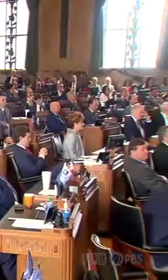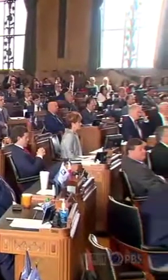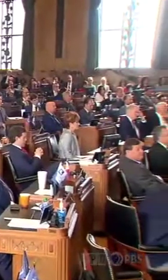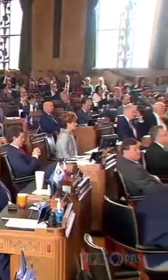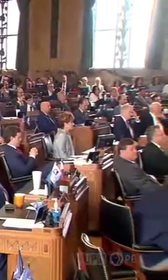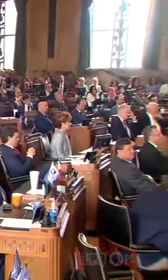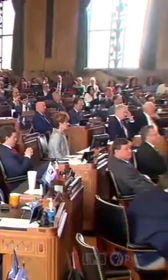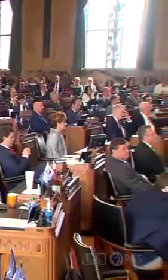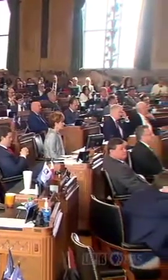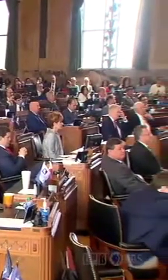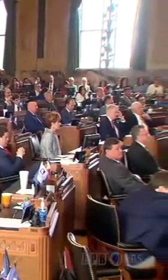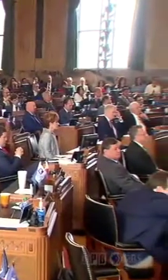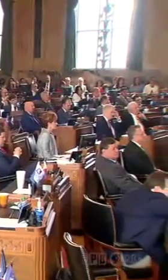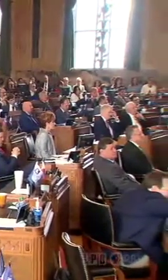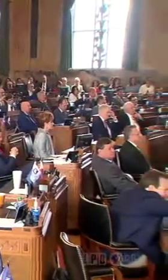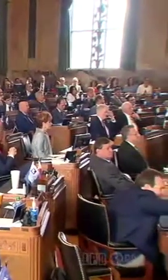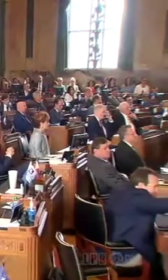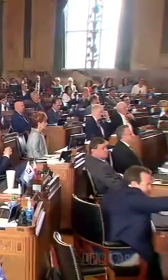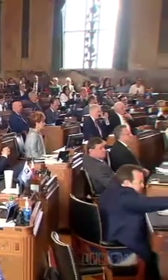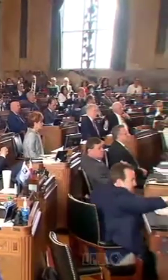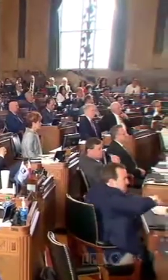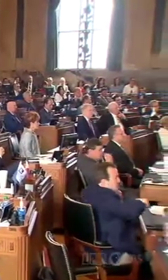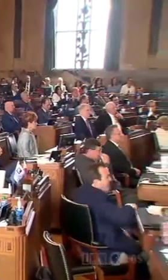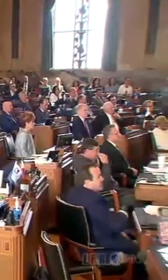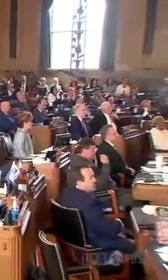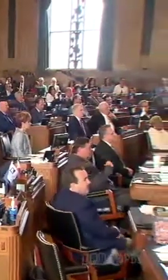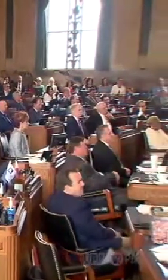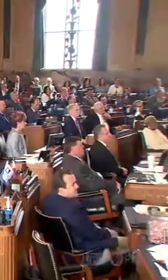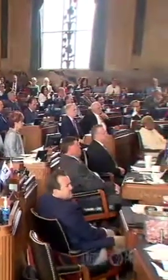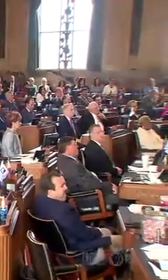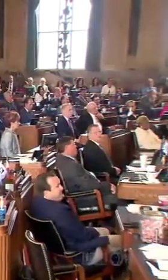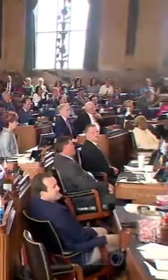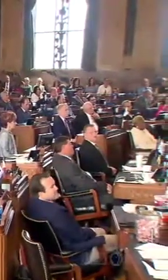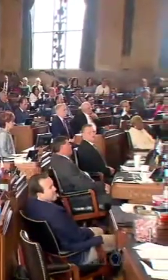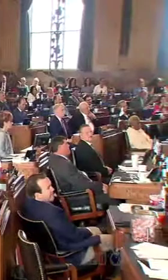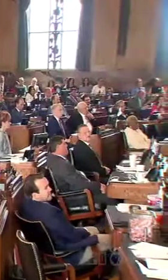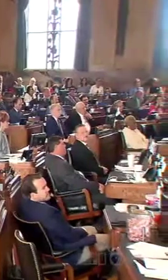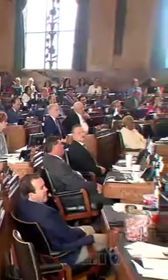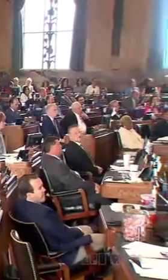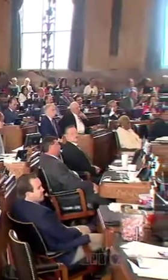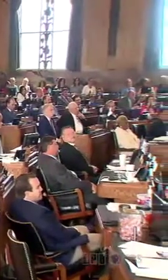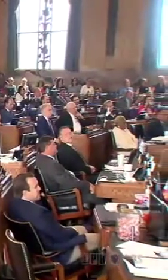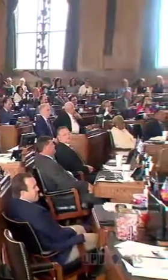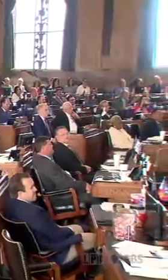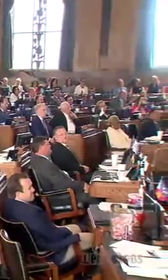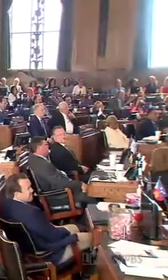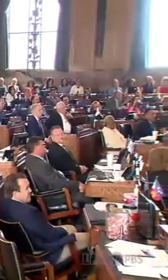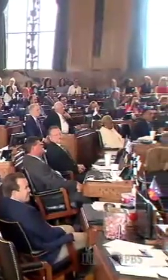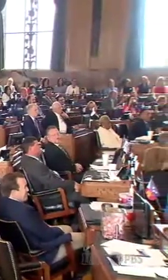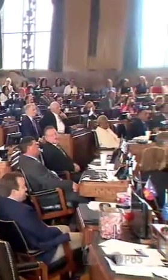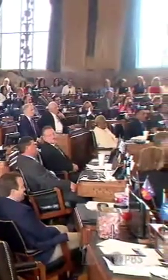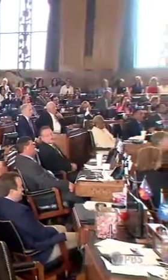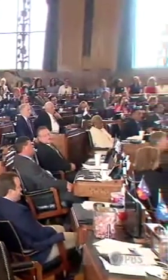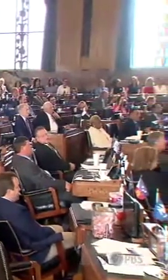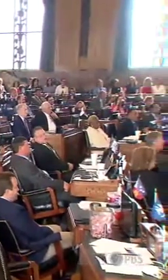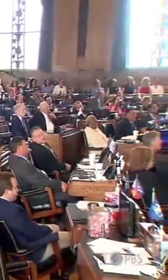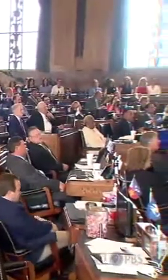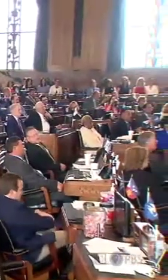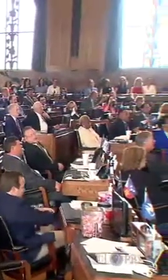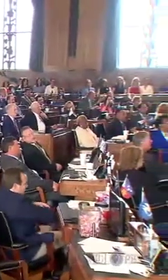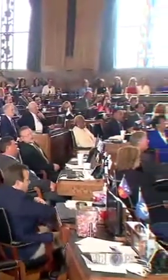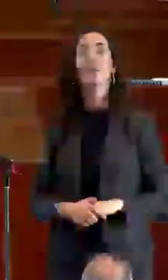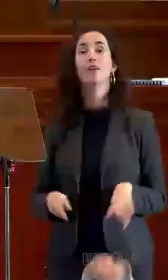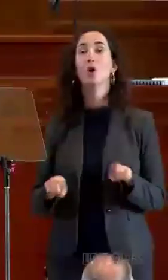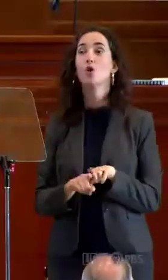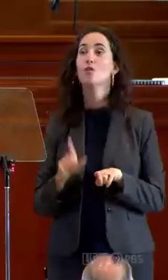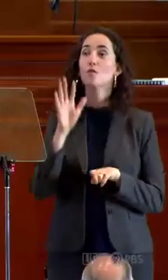empowering families and communities for the future. It's also with a focus on the